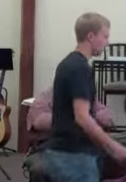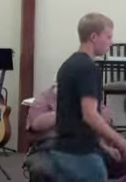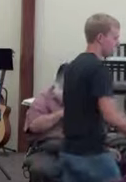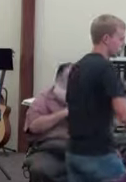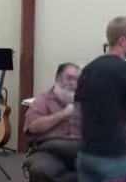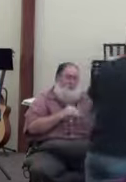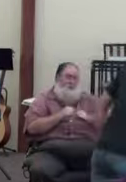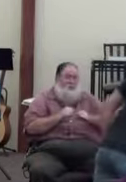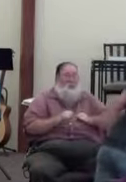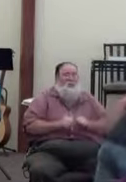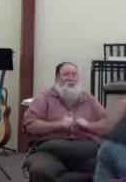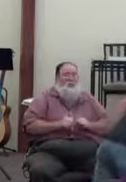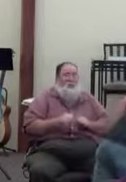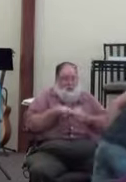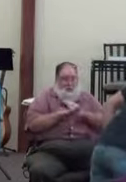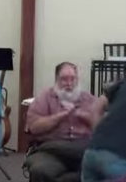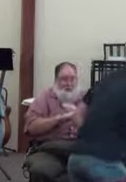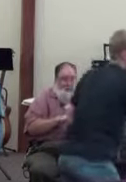that garden again.